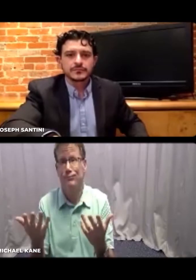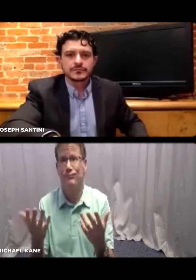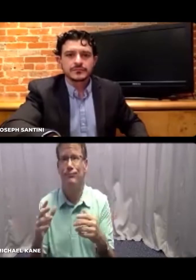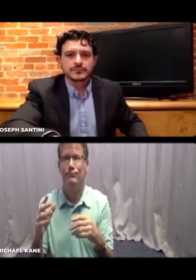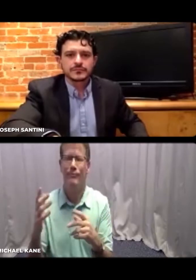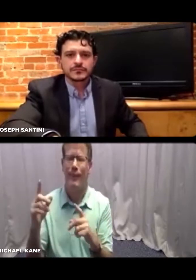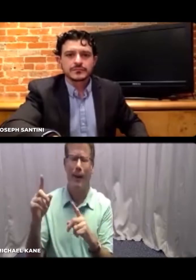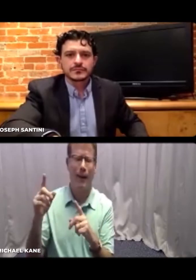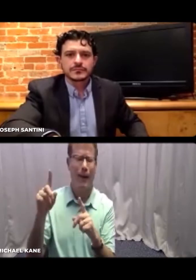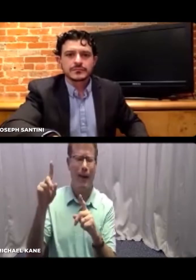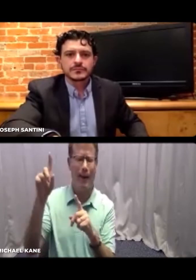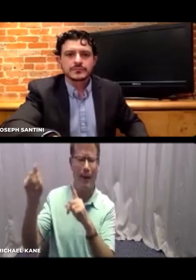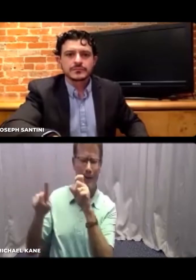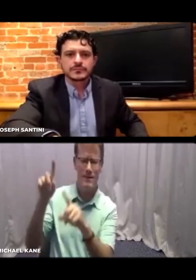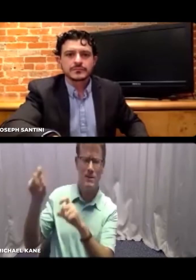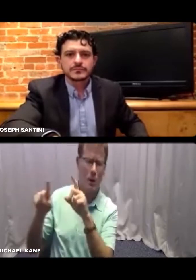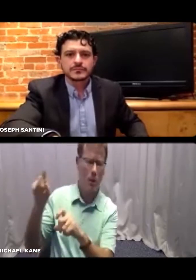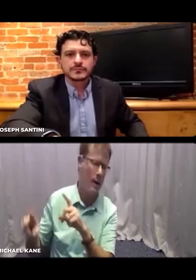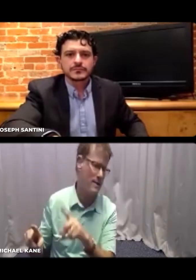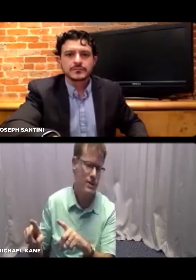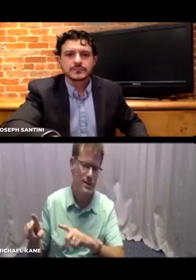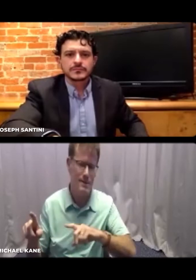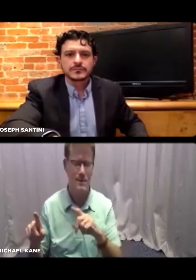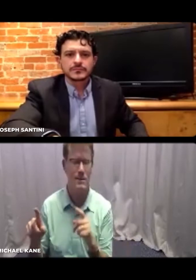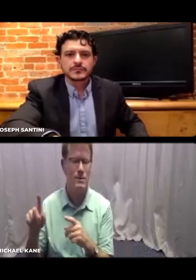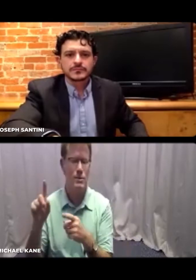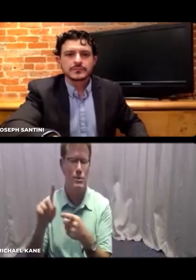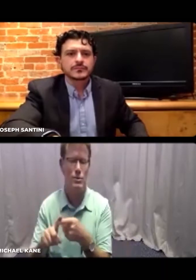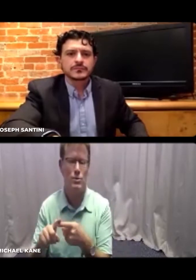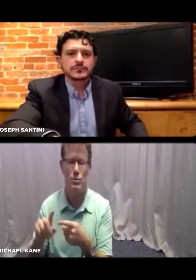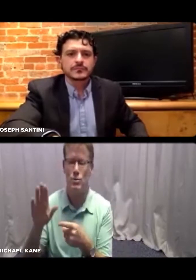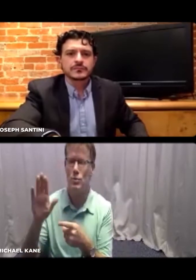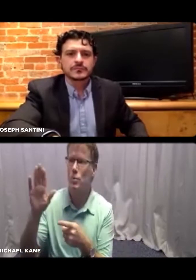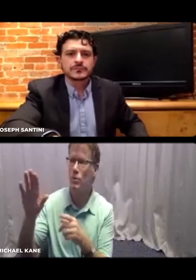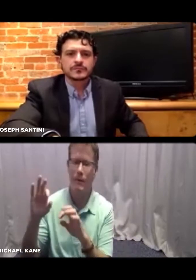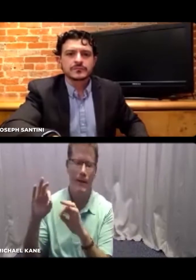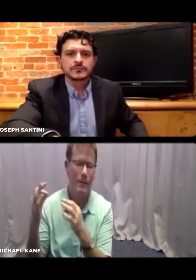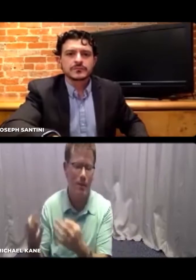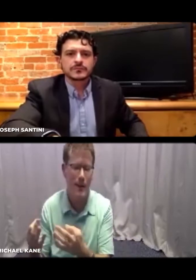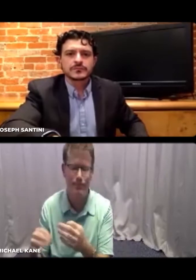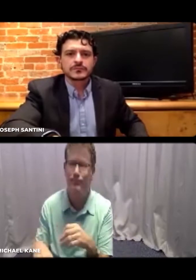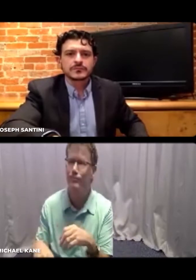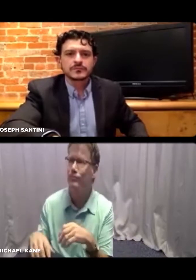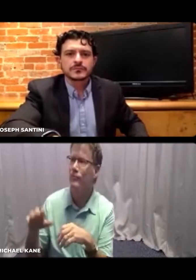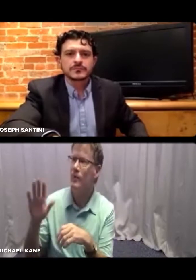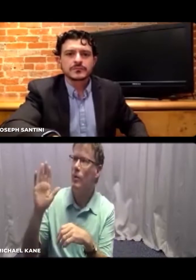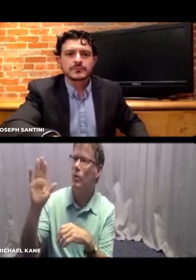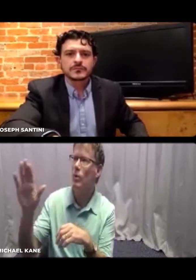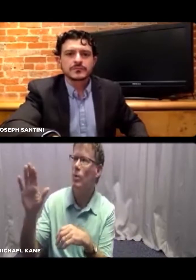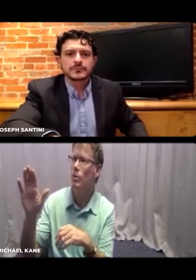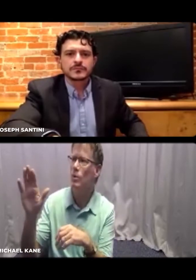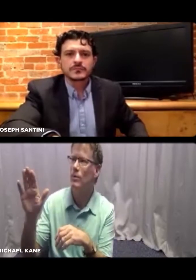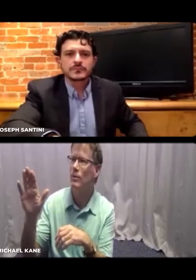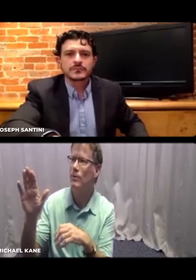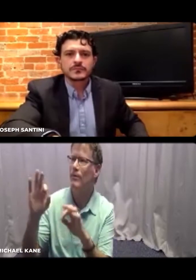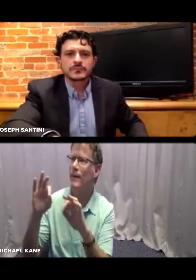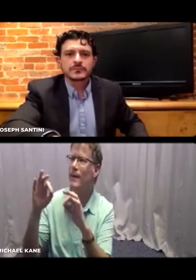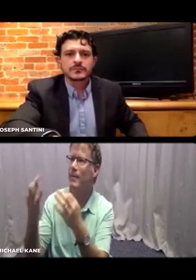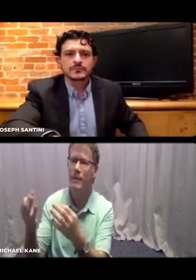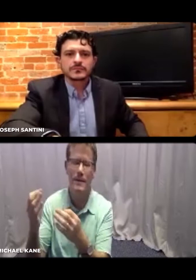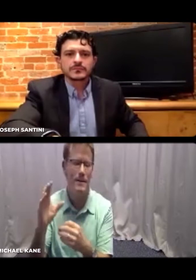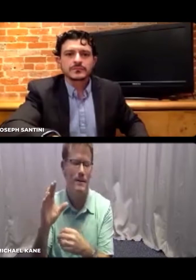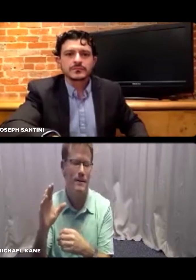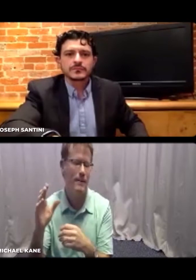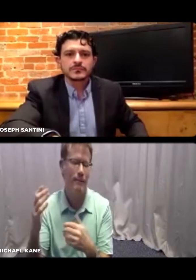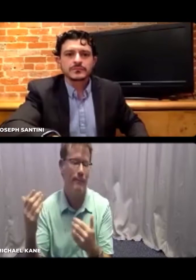And then I would recommend that they ask questions to their family members. Their